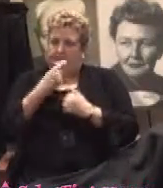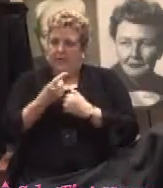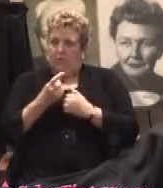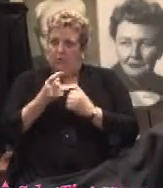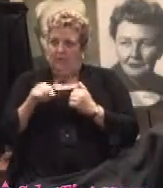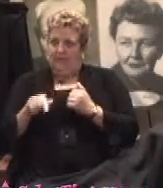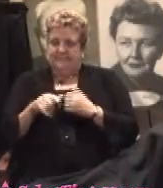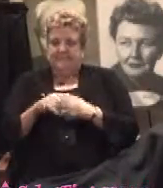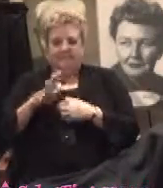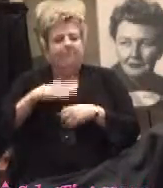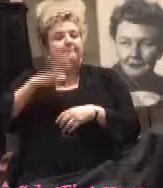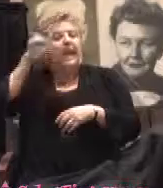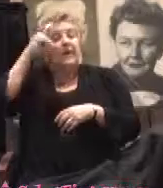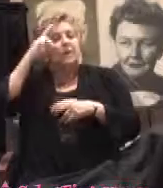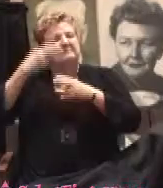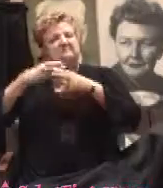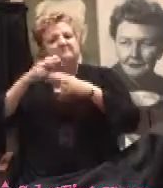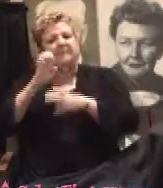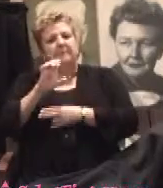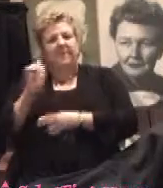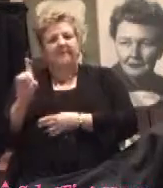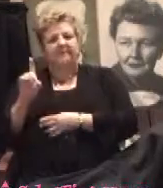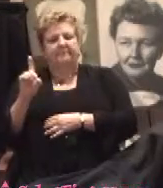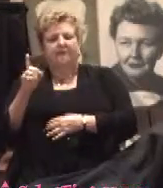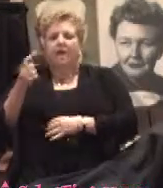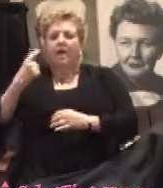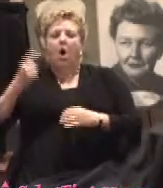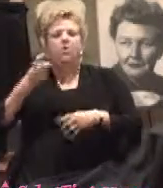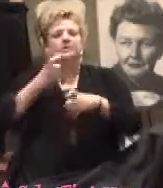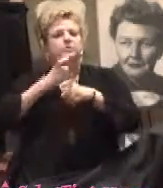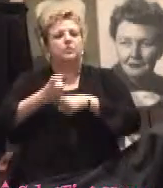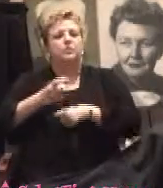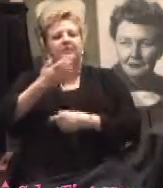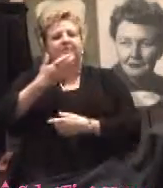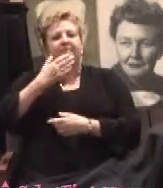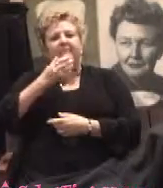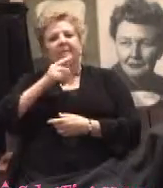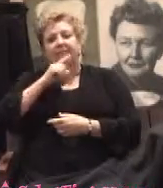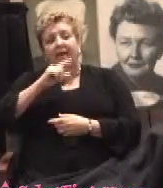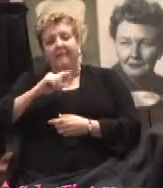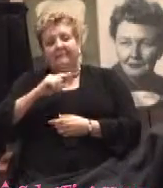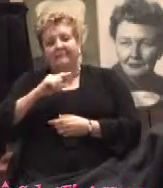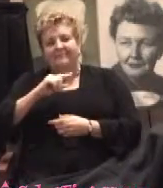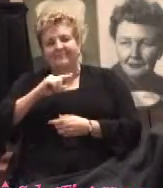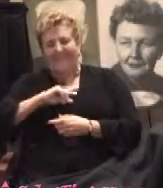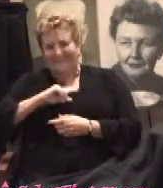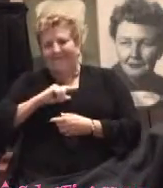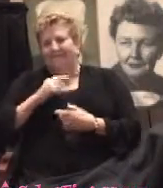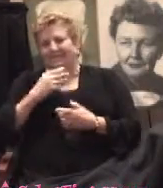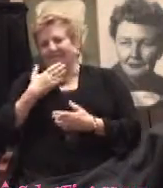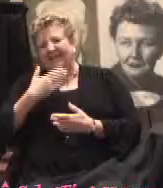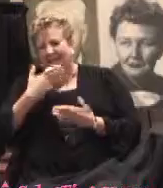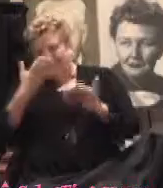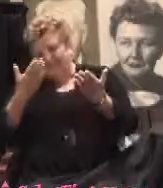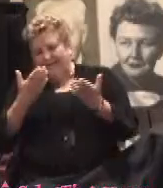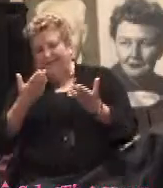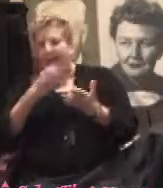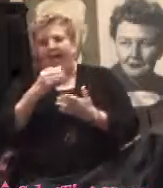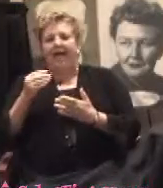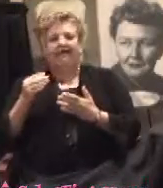Uncle Ed, who ruined every Thanksgiving and Christmas for my family. He was a drunk, and he was obnoxious, and he was terrible